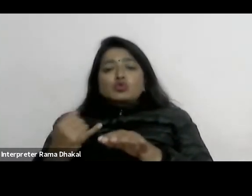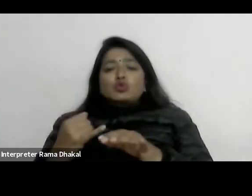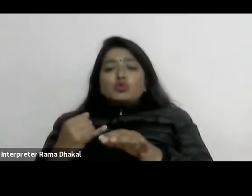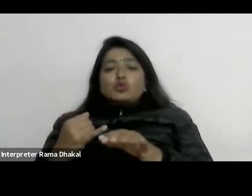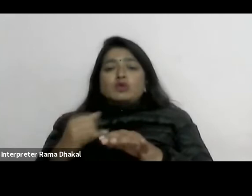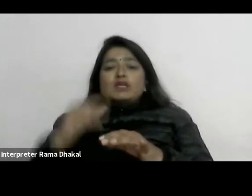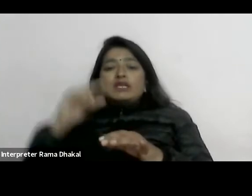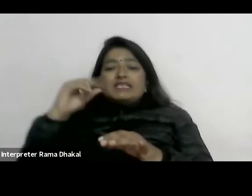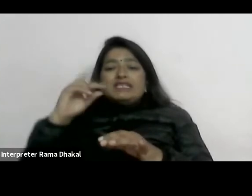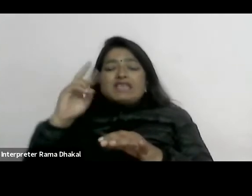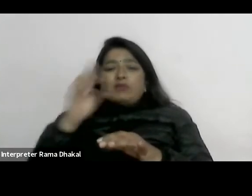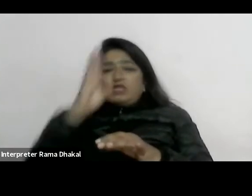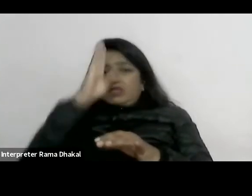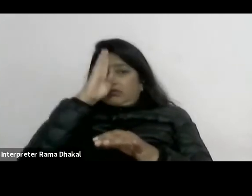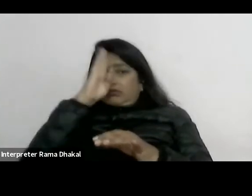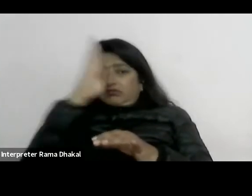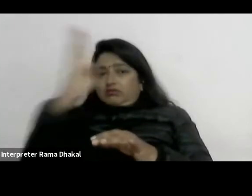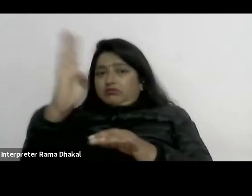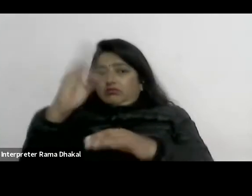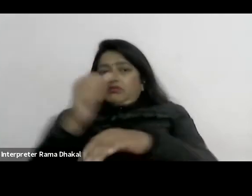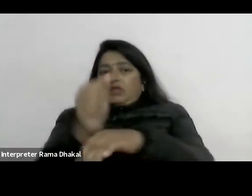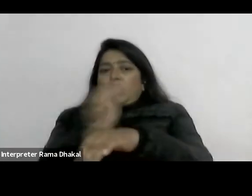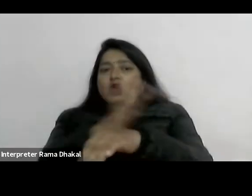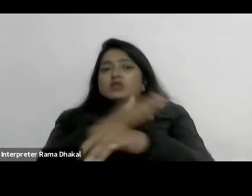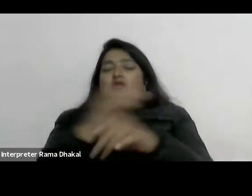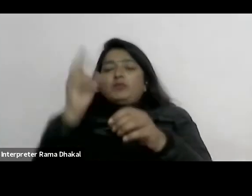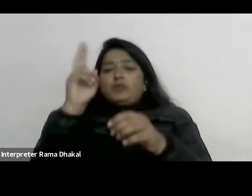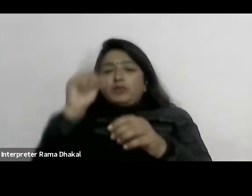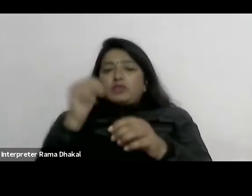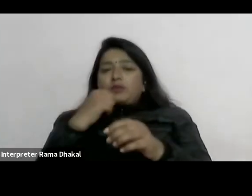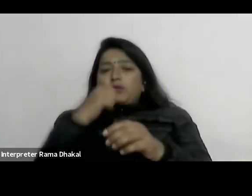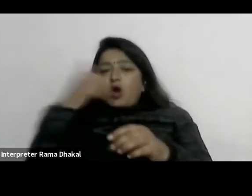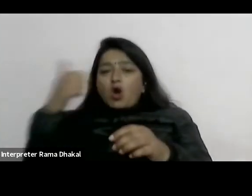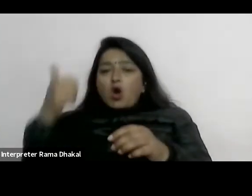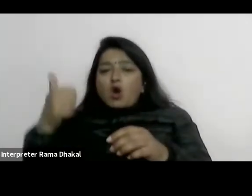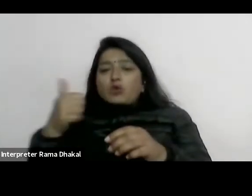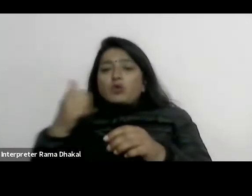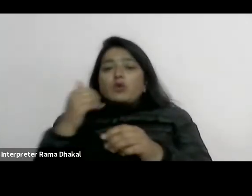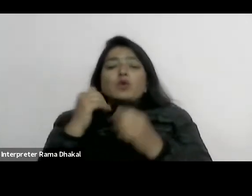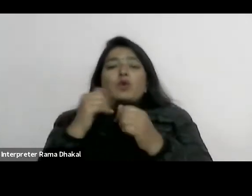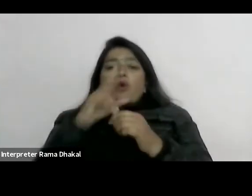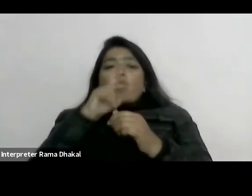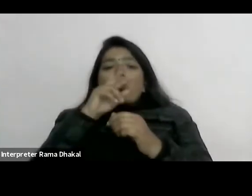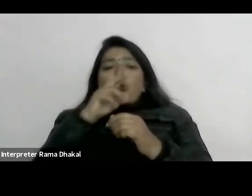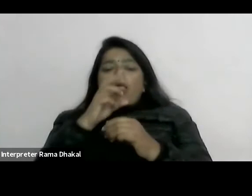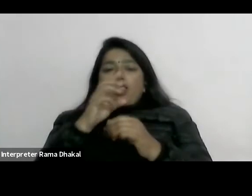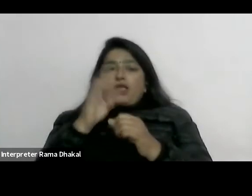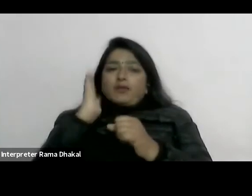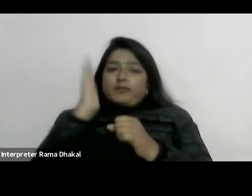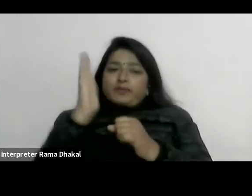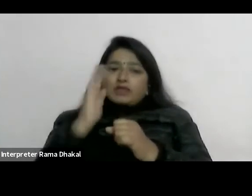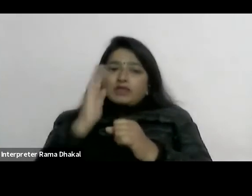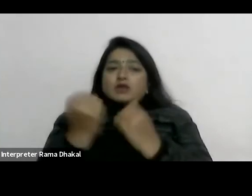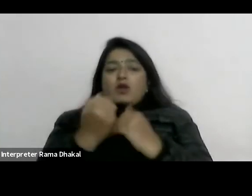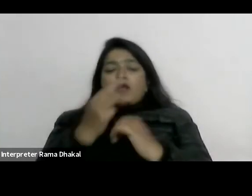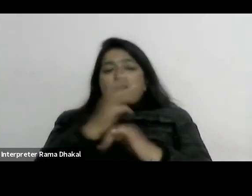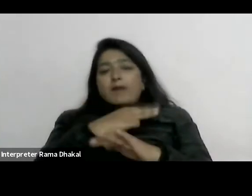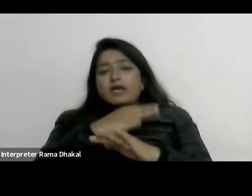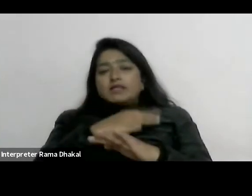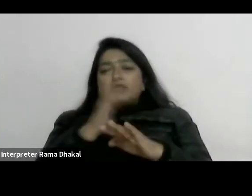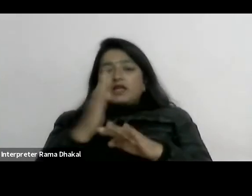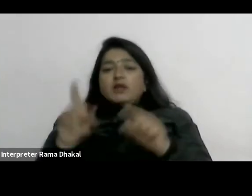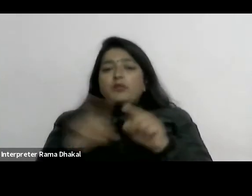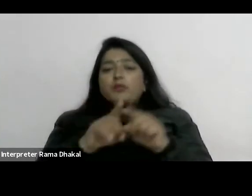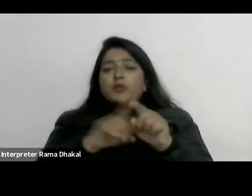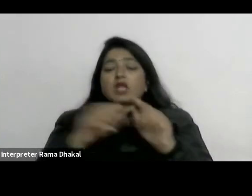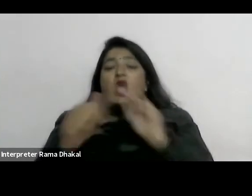GR. And also many other people, many of the speakers who spoke today, who are working on the